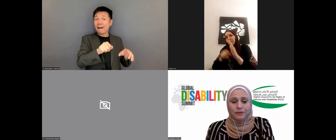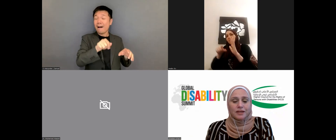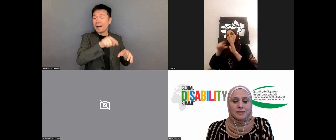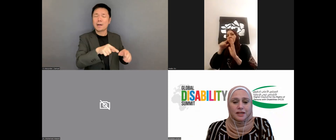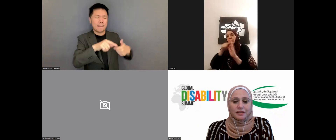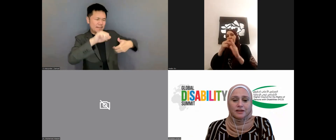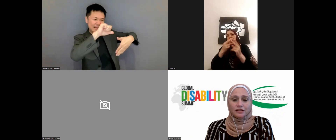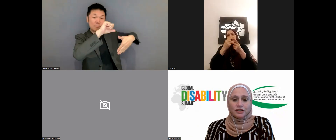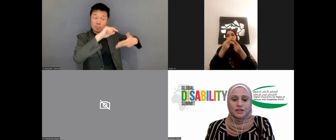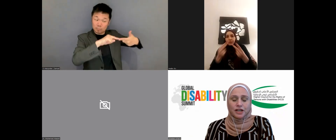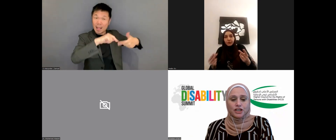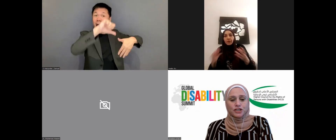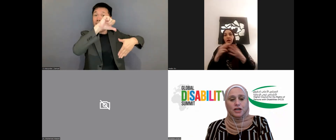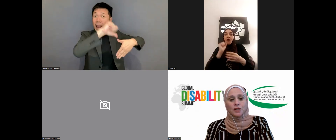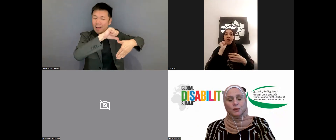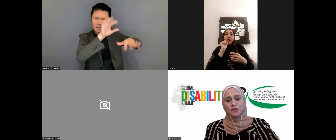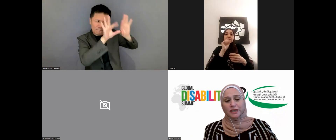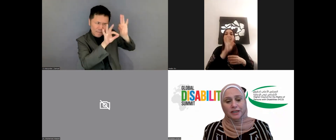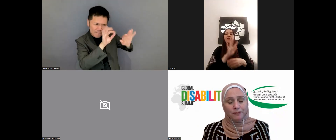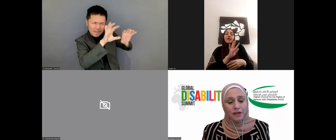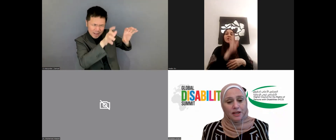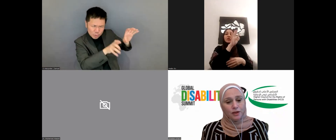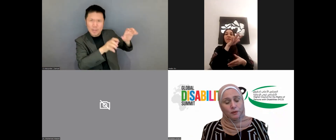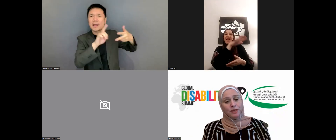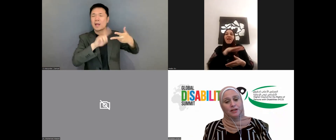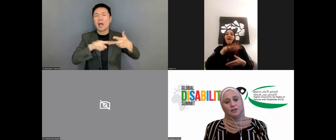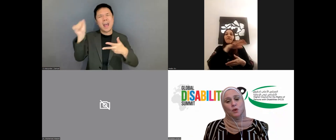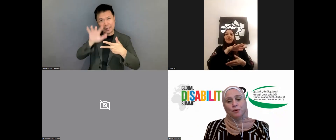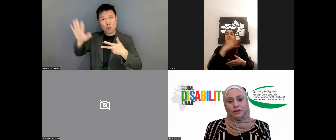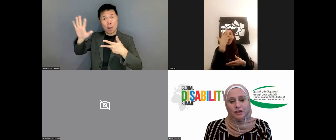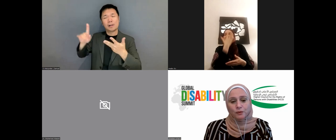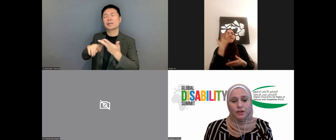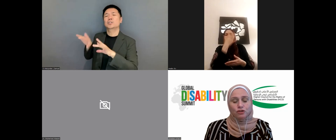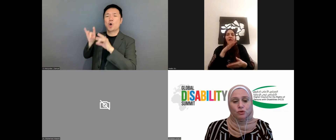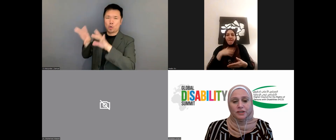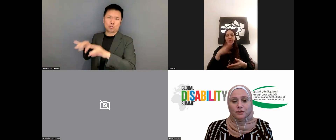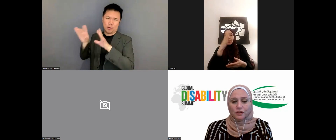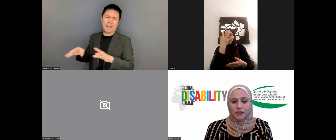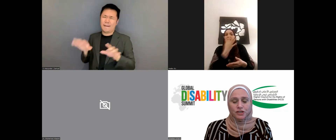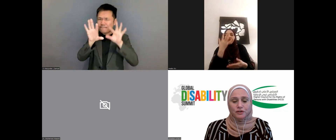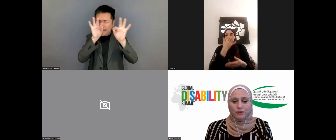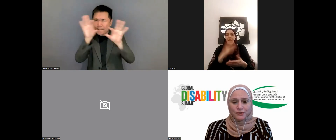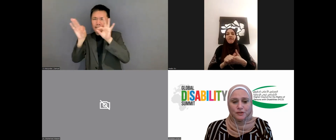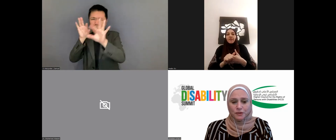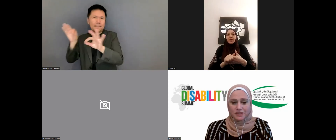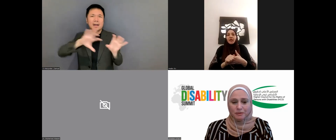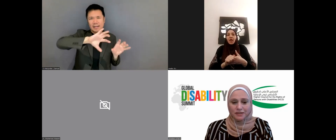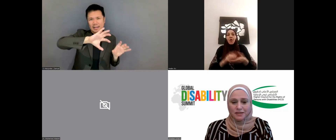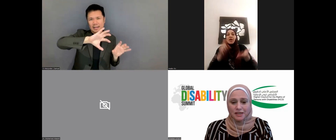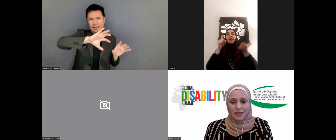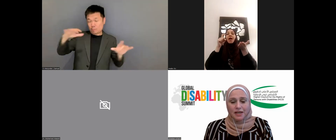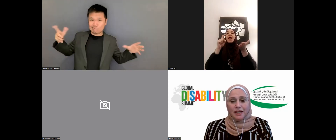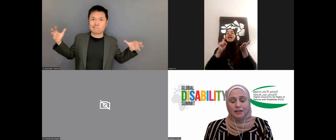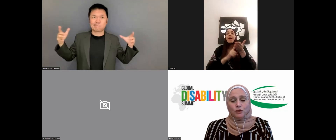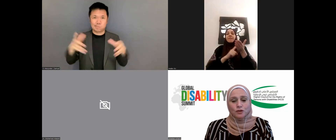America, selected countries in Asia, Australia. The webinar is co-partnered with the Jordanian Coalition of Persons with